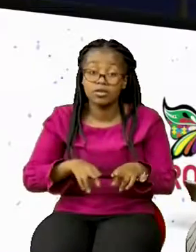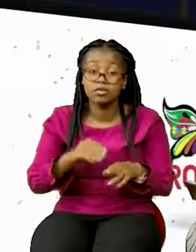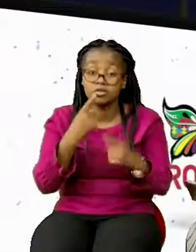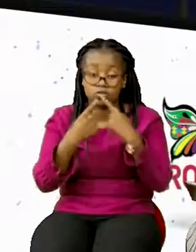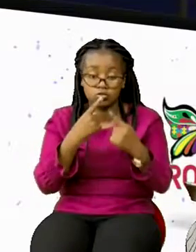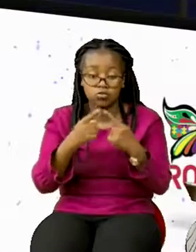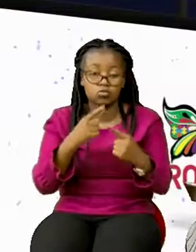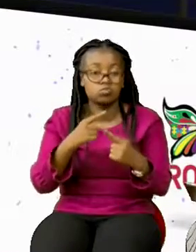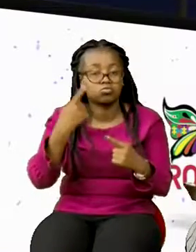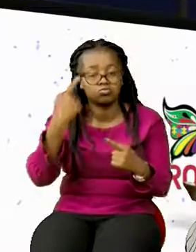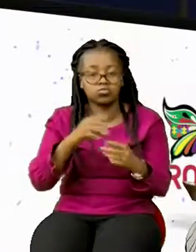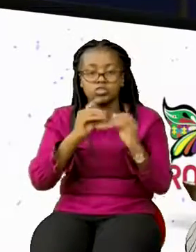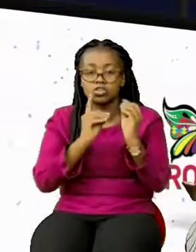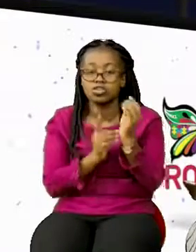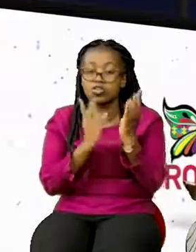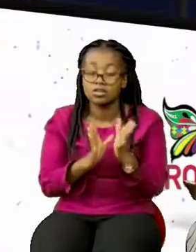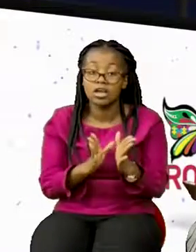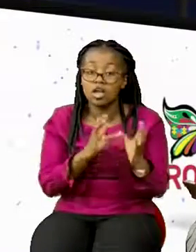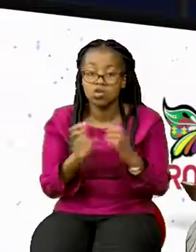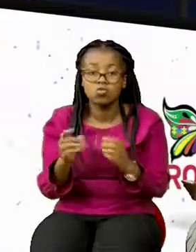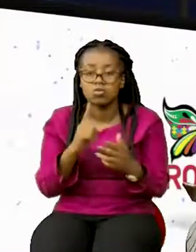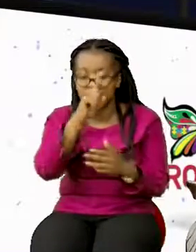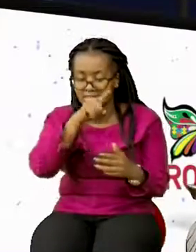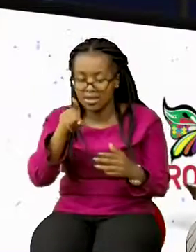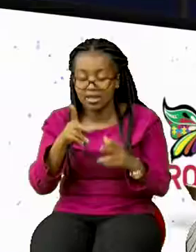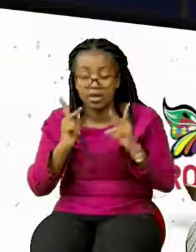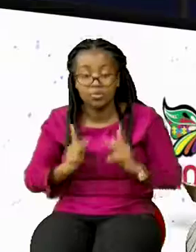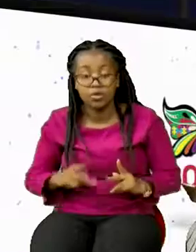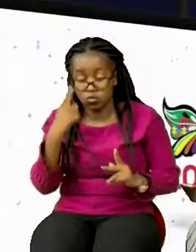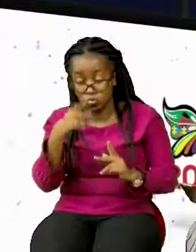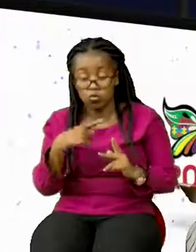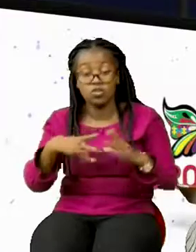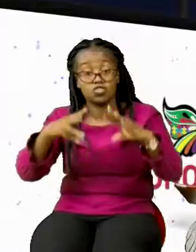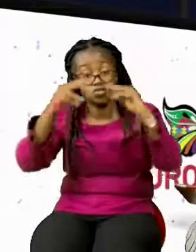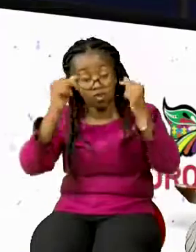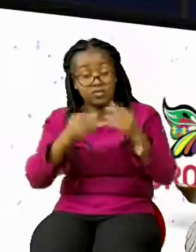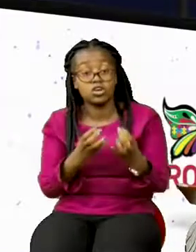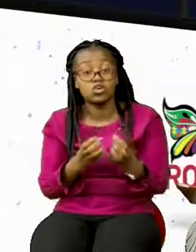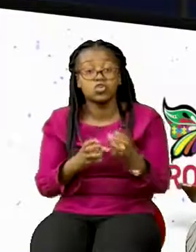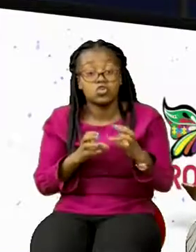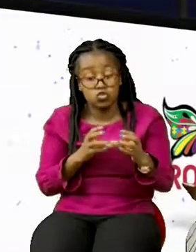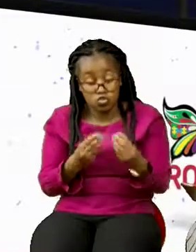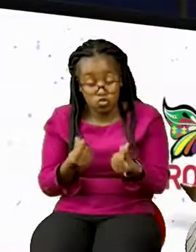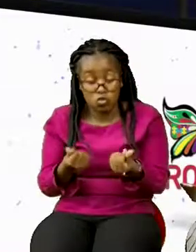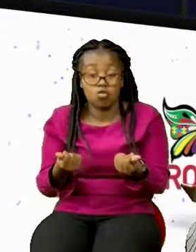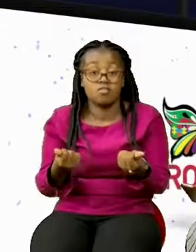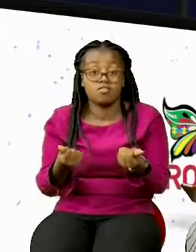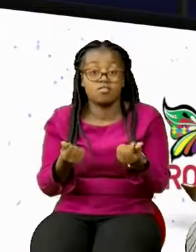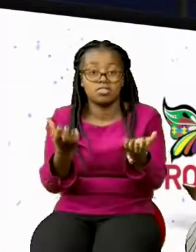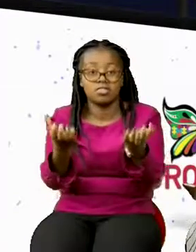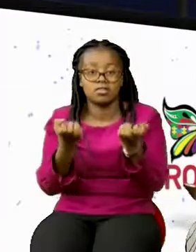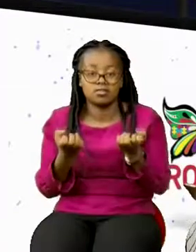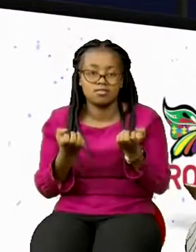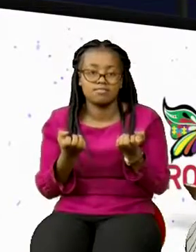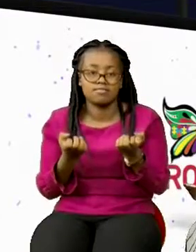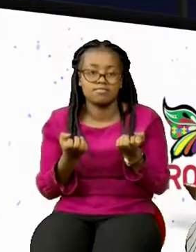talk to a psychiatrist. But do it with the right person, someone who's qualified to deal with special needs, so that they give you the correct guidance. Because